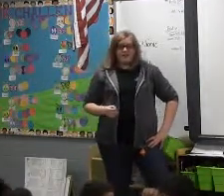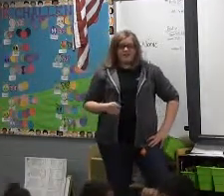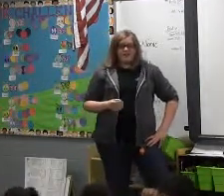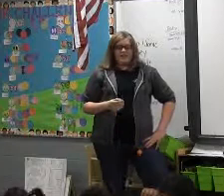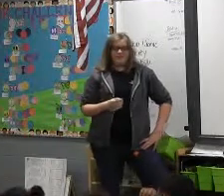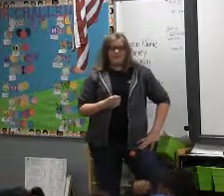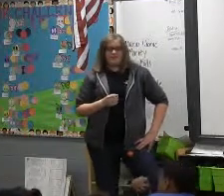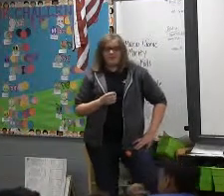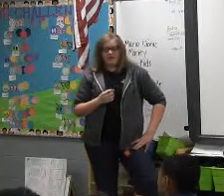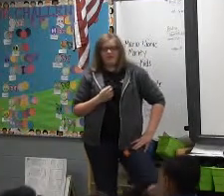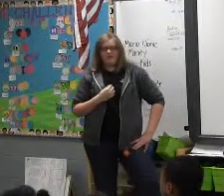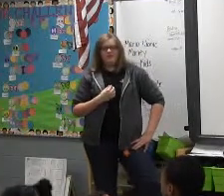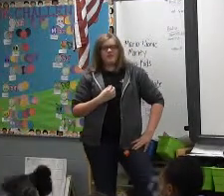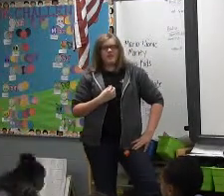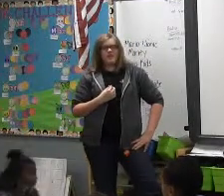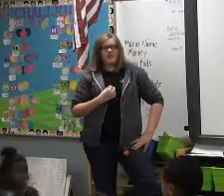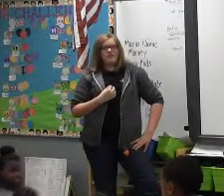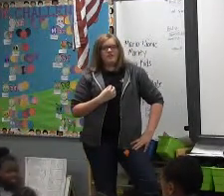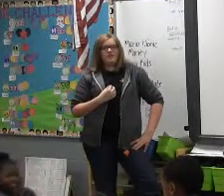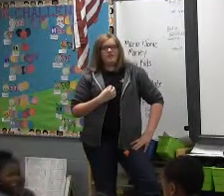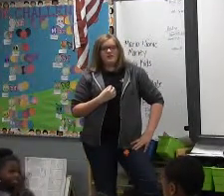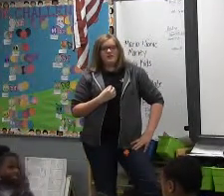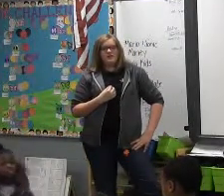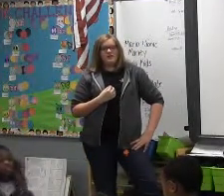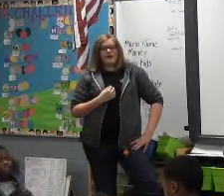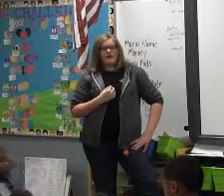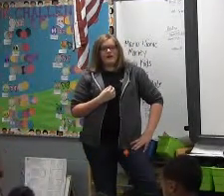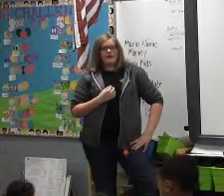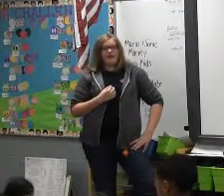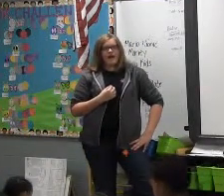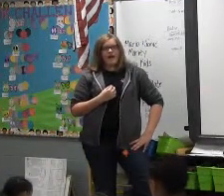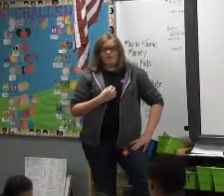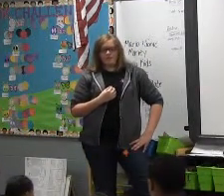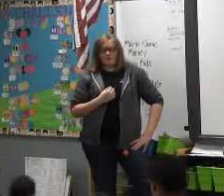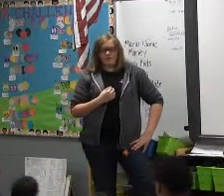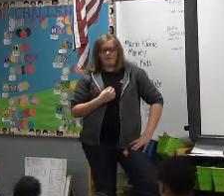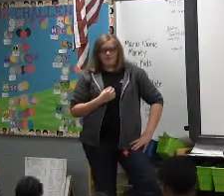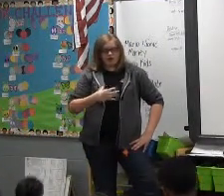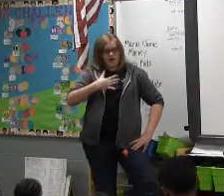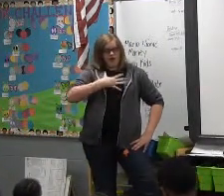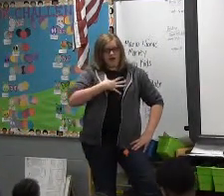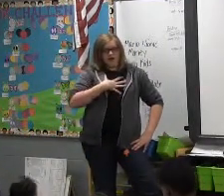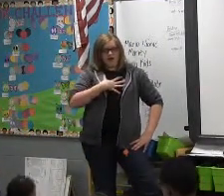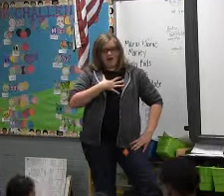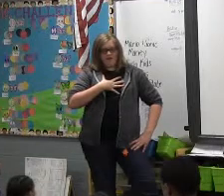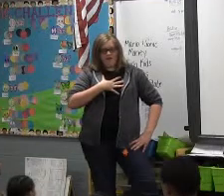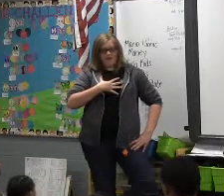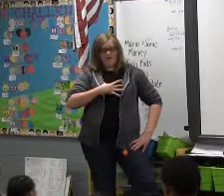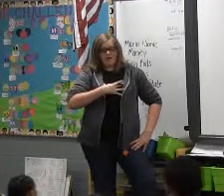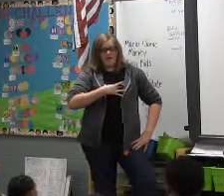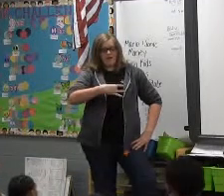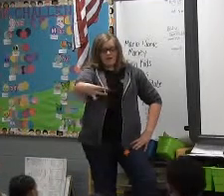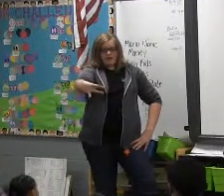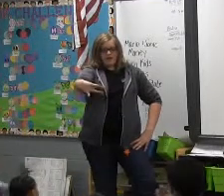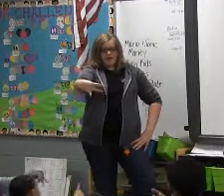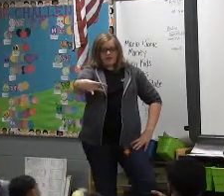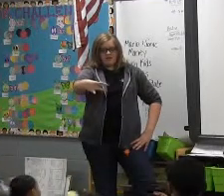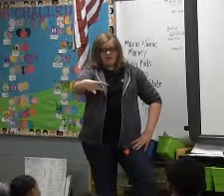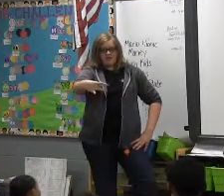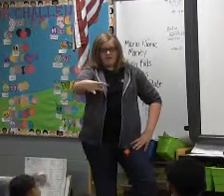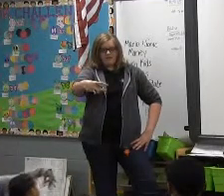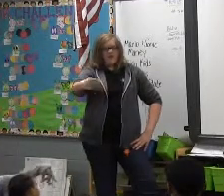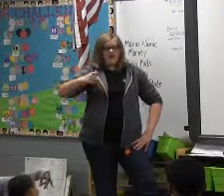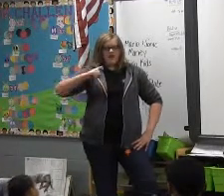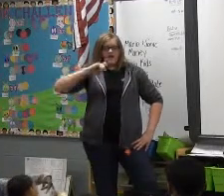love Like? Alright, so we're going to sign out I like apples now. So I